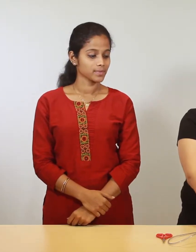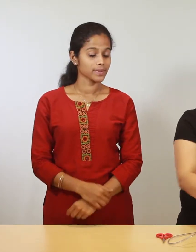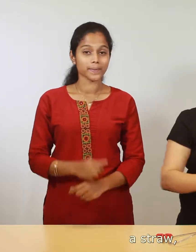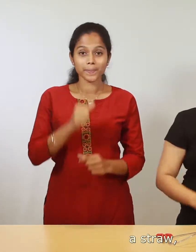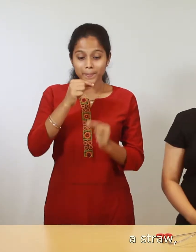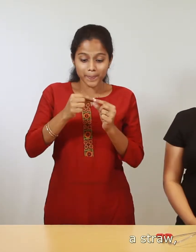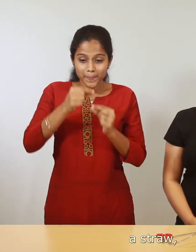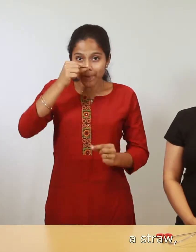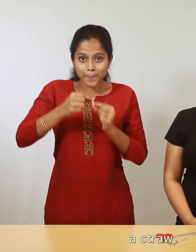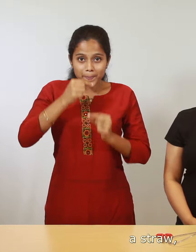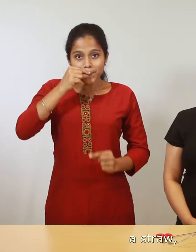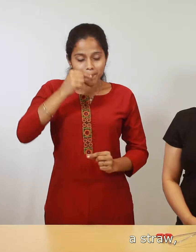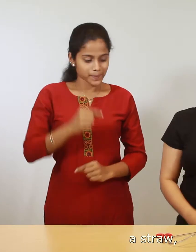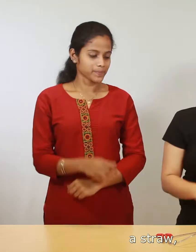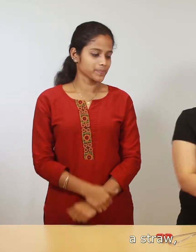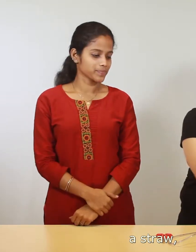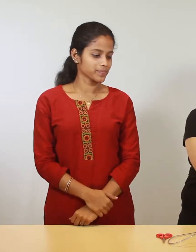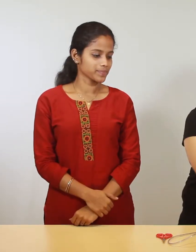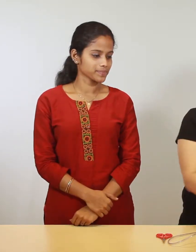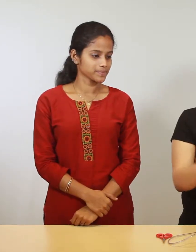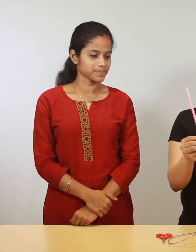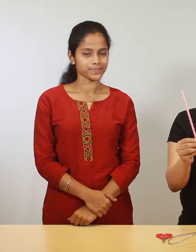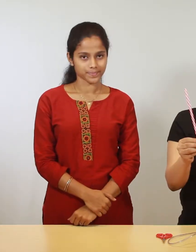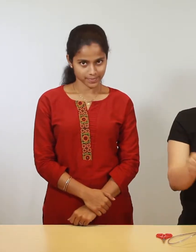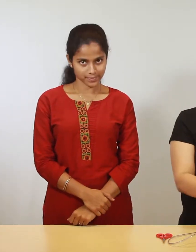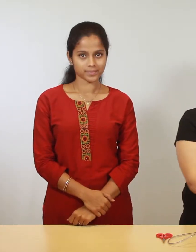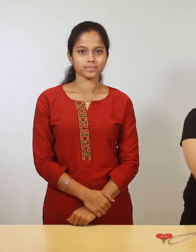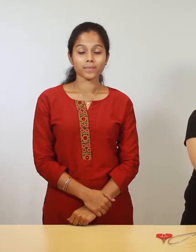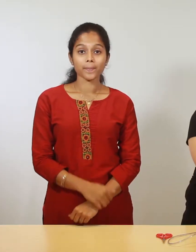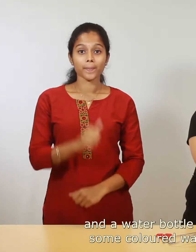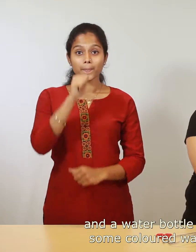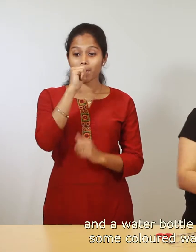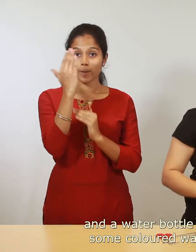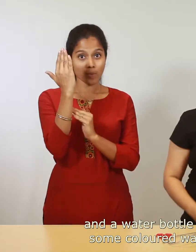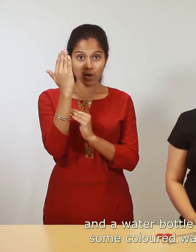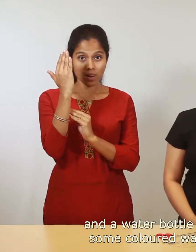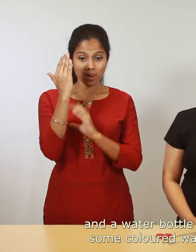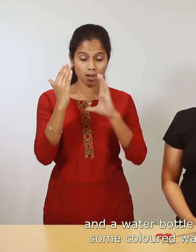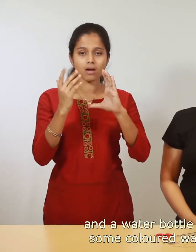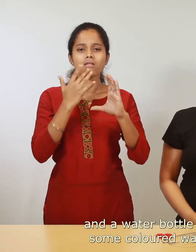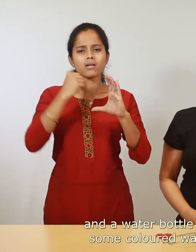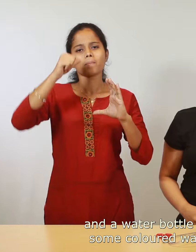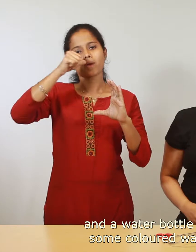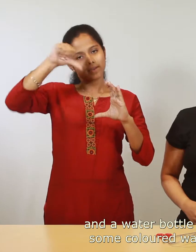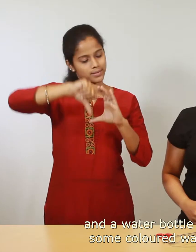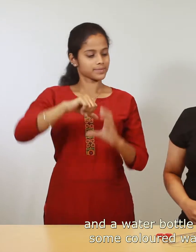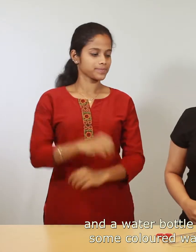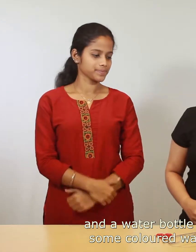A straw. Hmm. And a water bottle with some colored